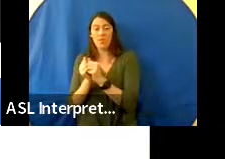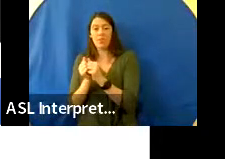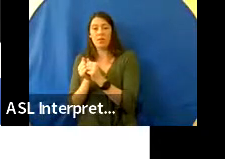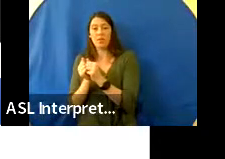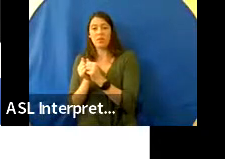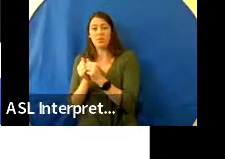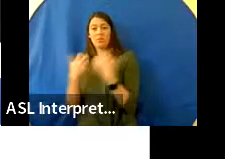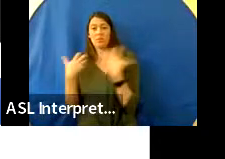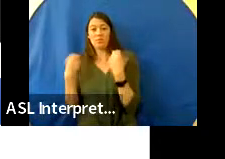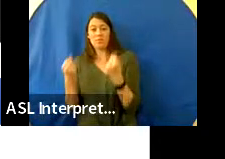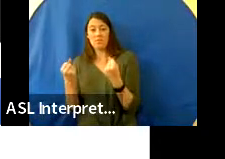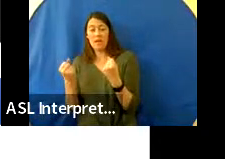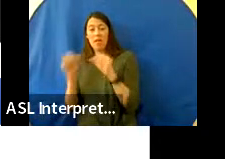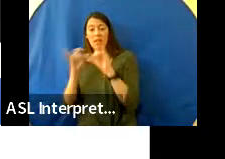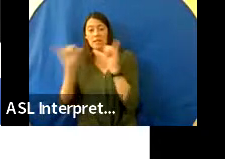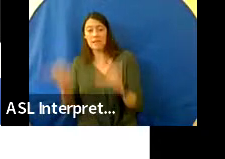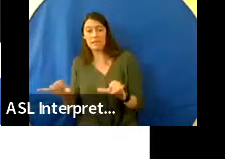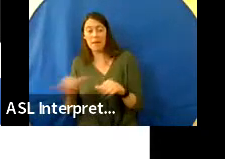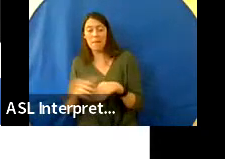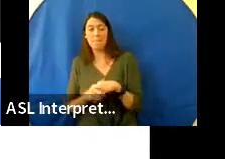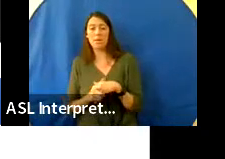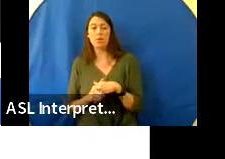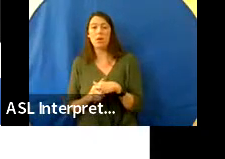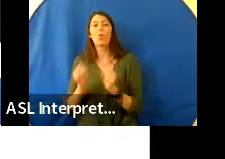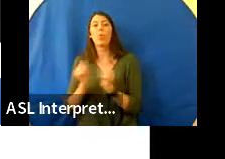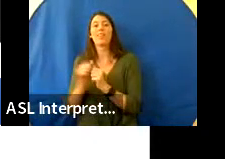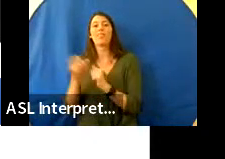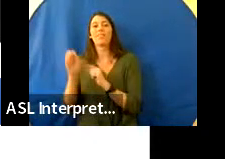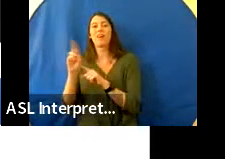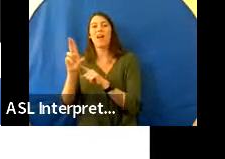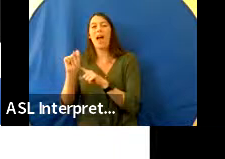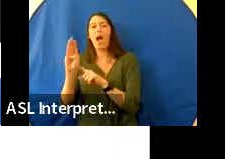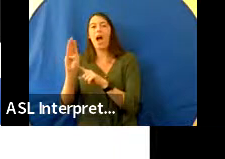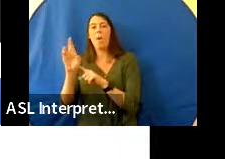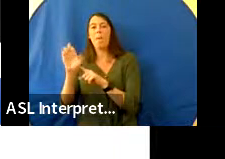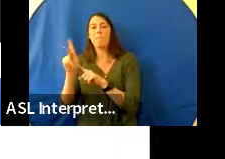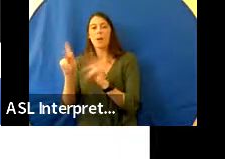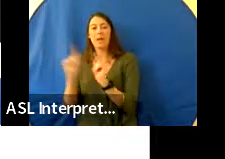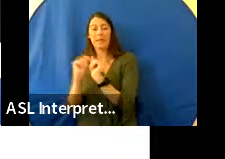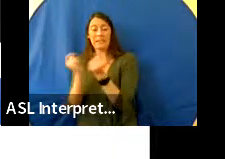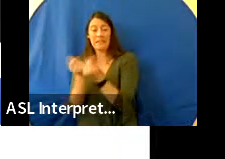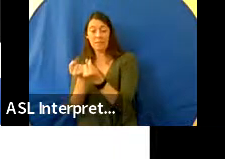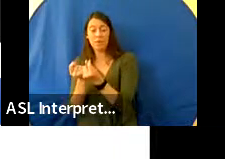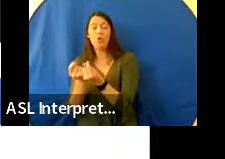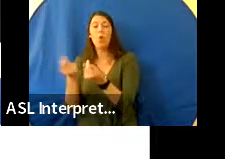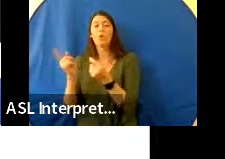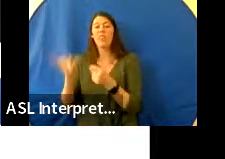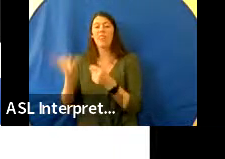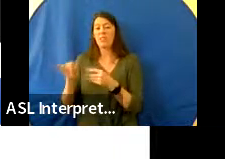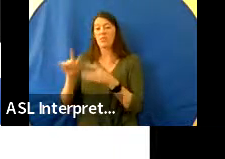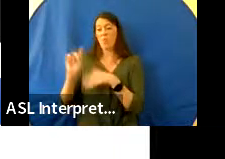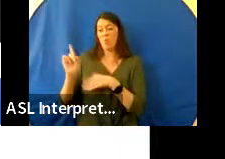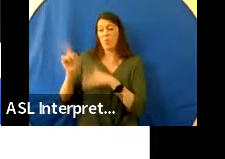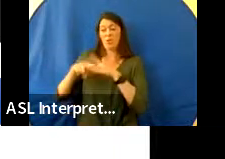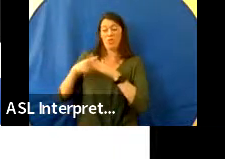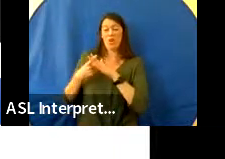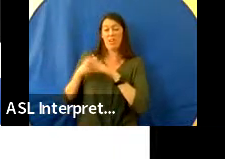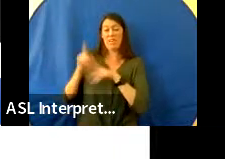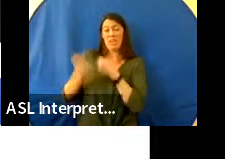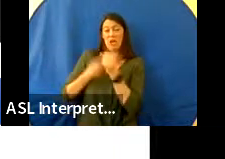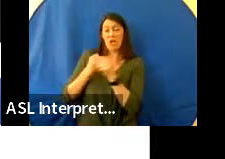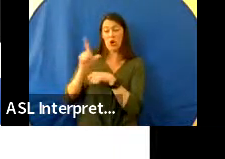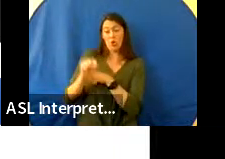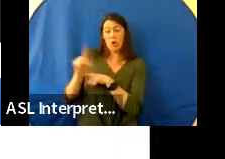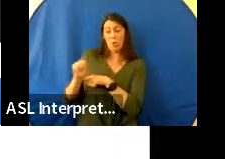then coordinating that closely with our outbreak team, which is really where we started at the beginning of 2020, is that whole team was